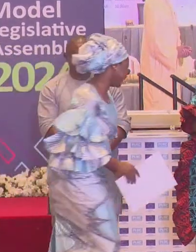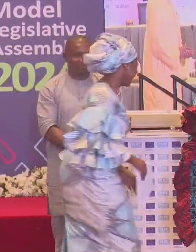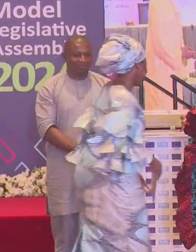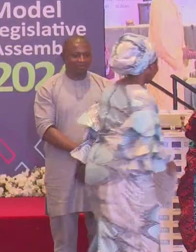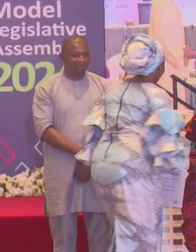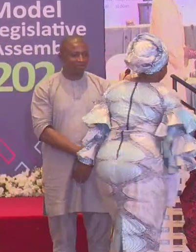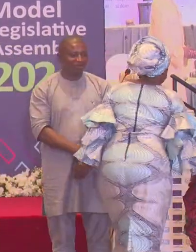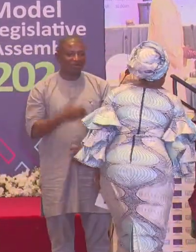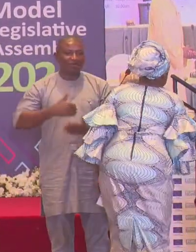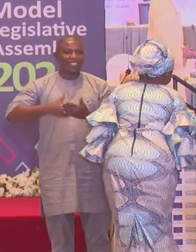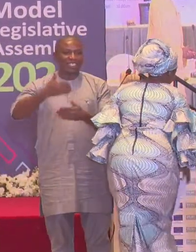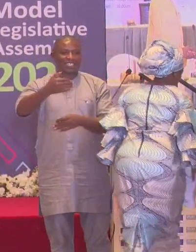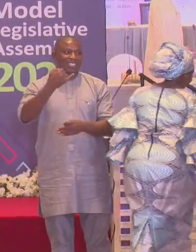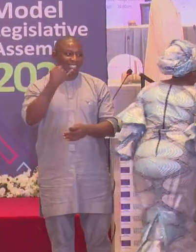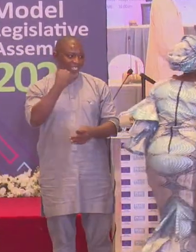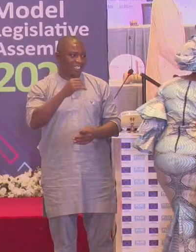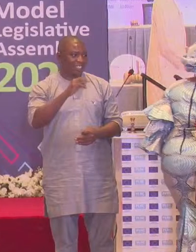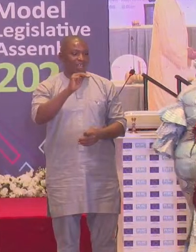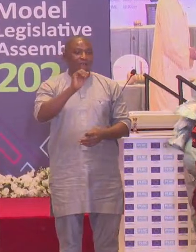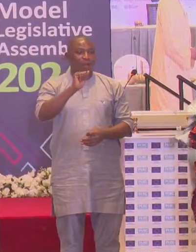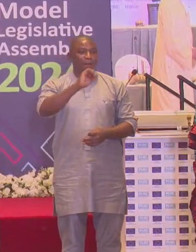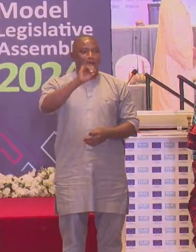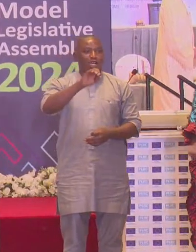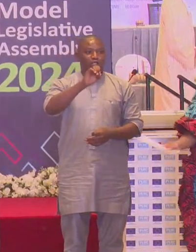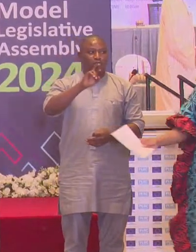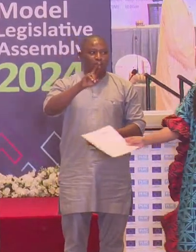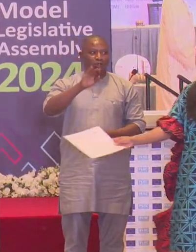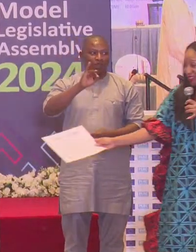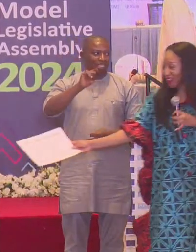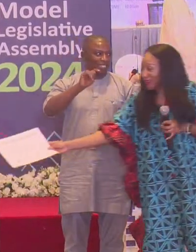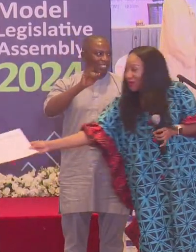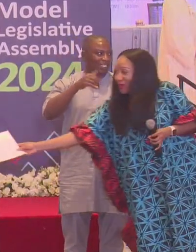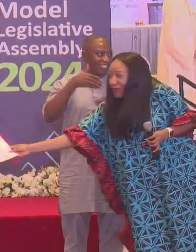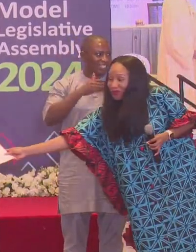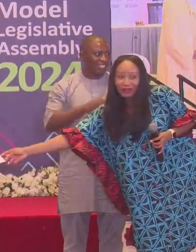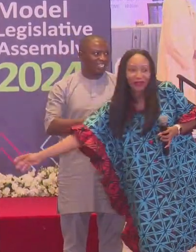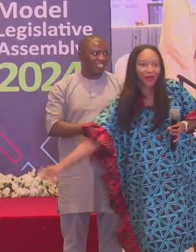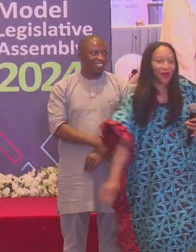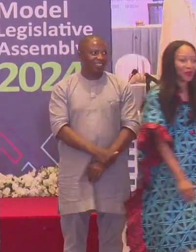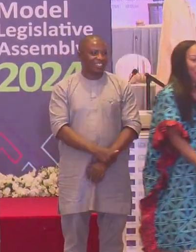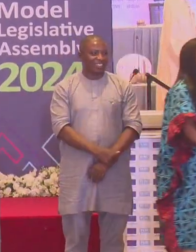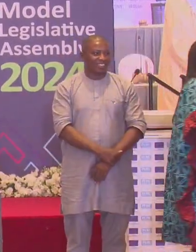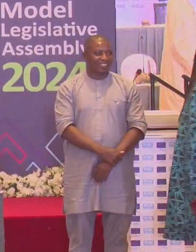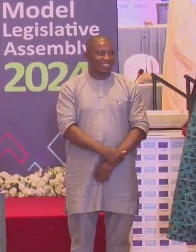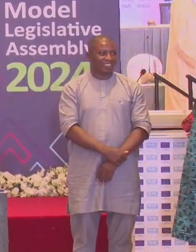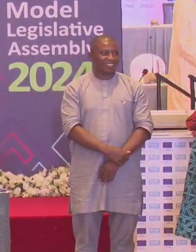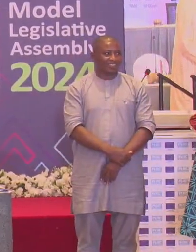Okay, the next is Majority Leader Aminu Buyaba from Bauchi State.